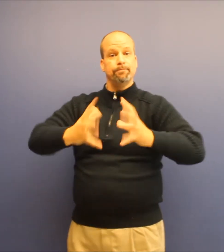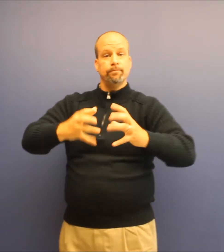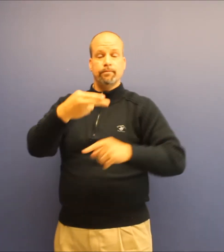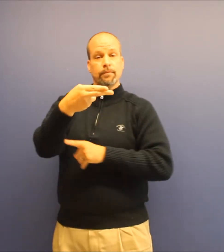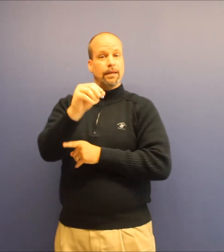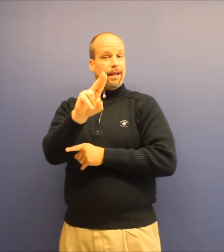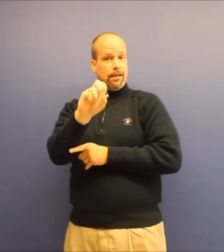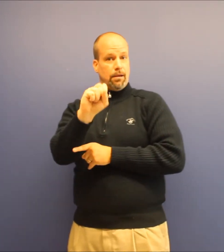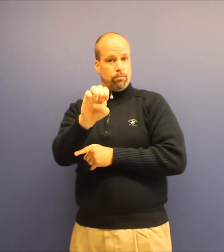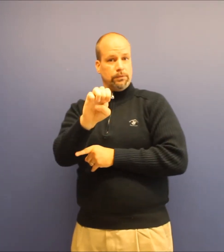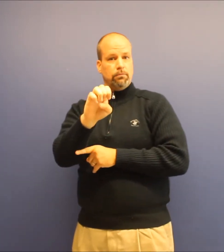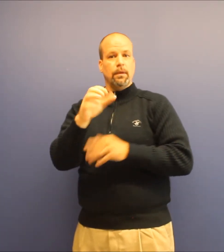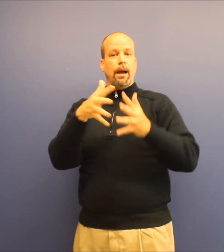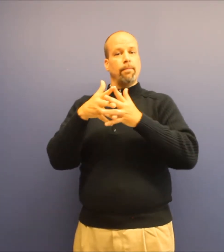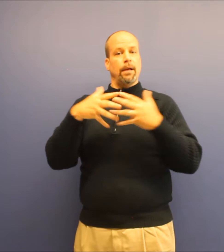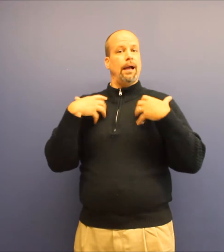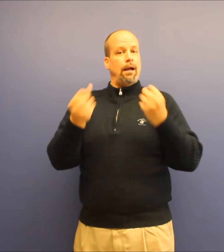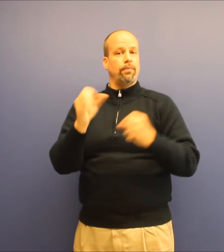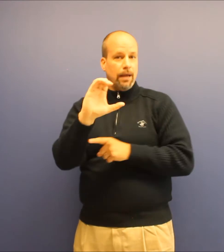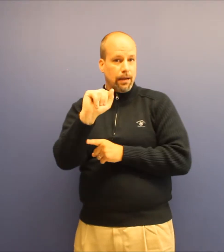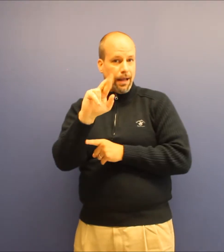With the House bill, the American Health Care Act,